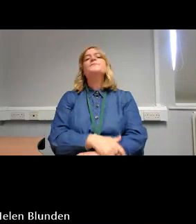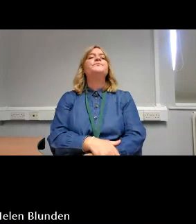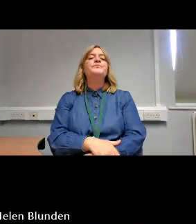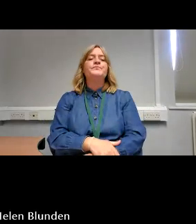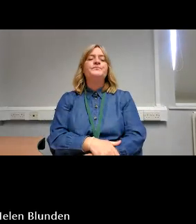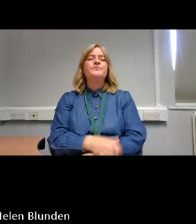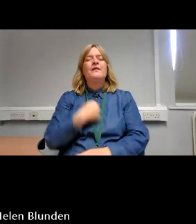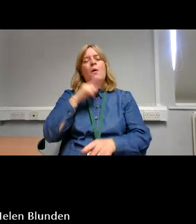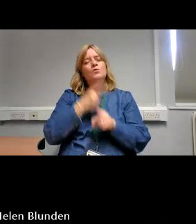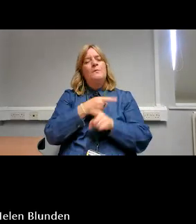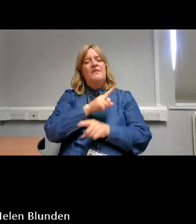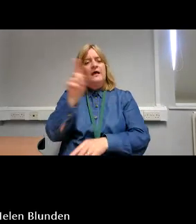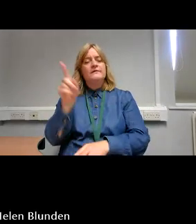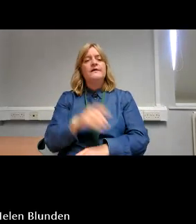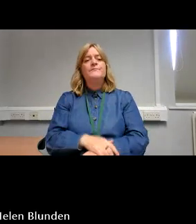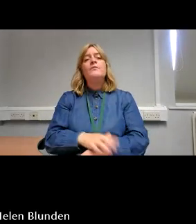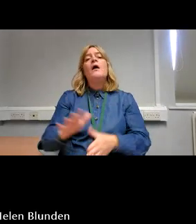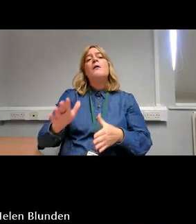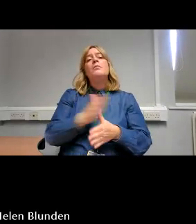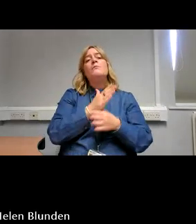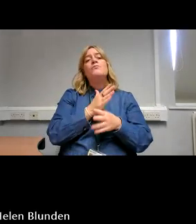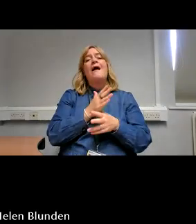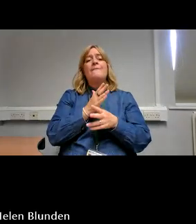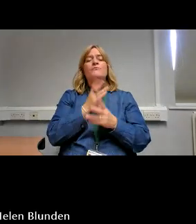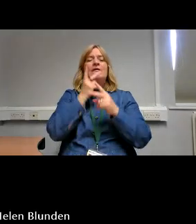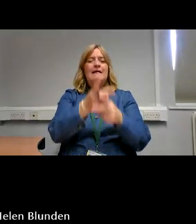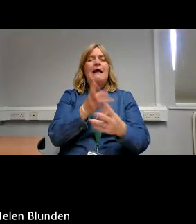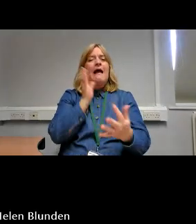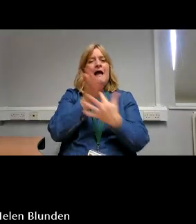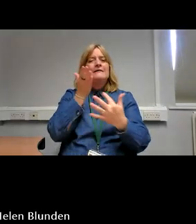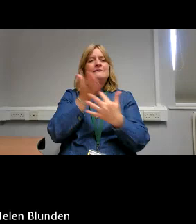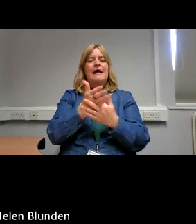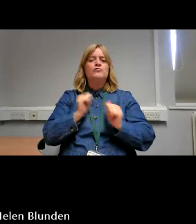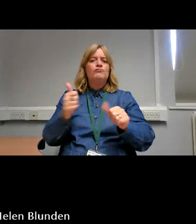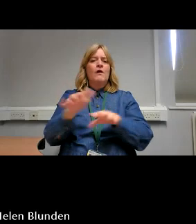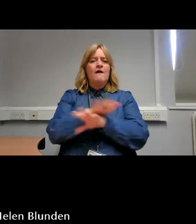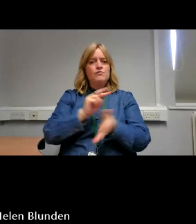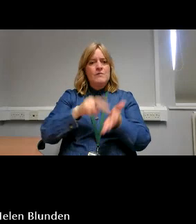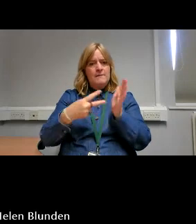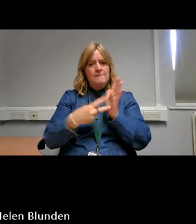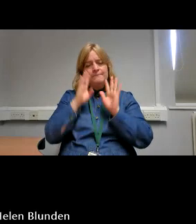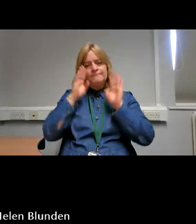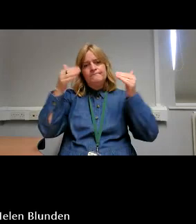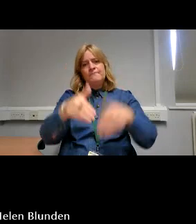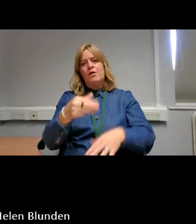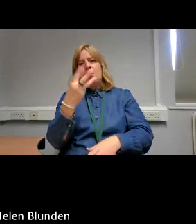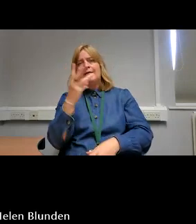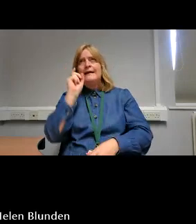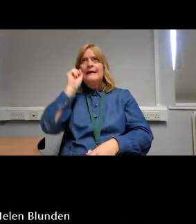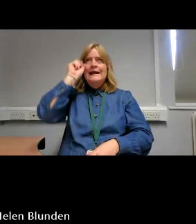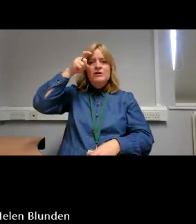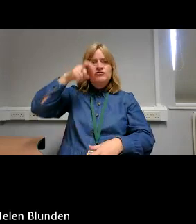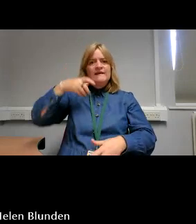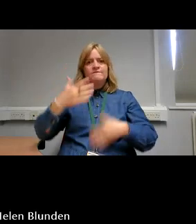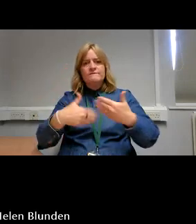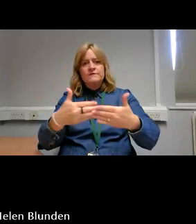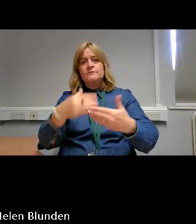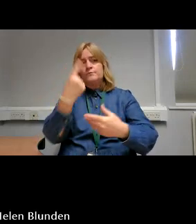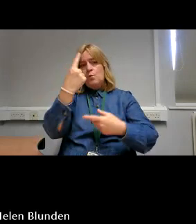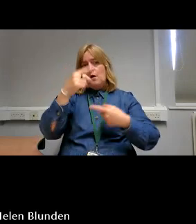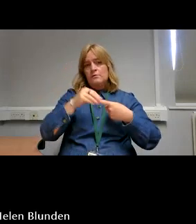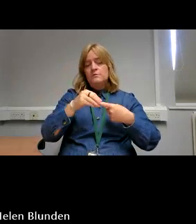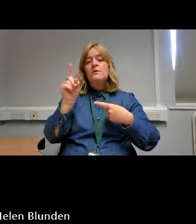So the Primary Care Access and Recovery Plan led to 3 main initiatives for community pharmacy. One being